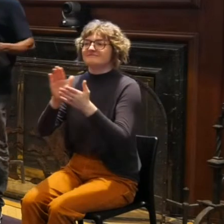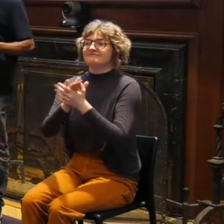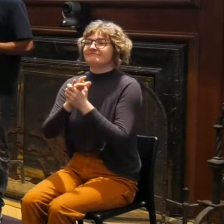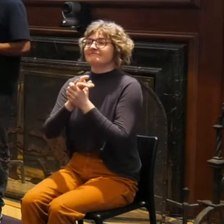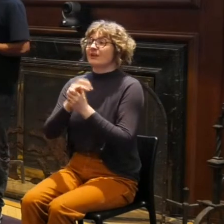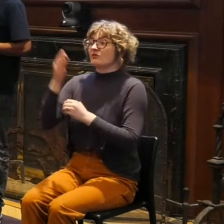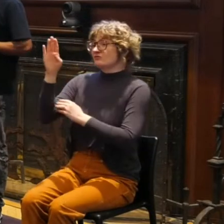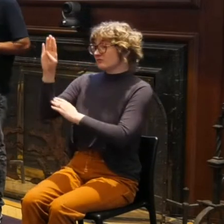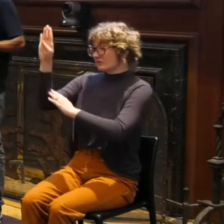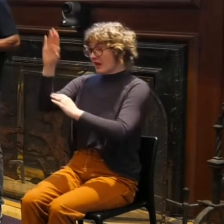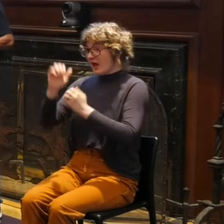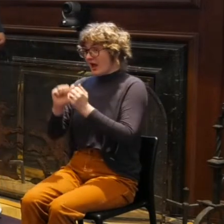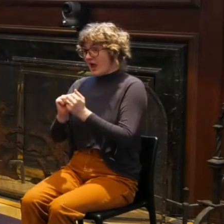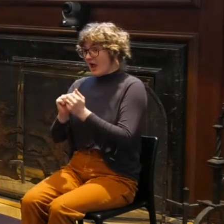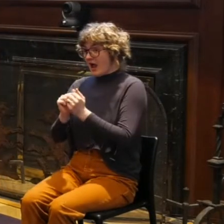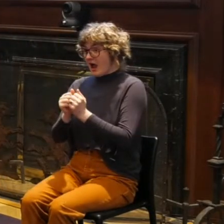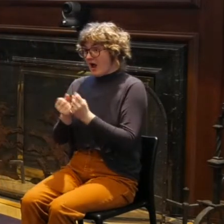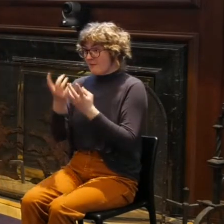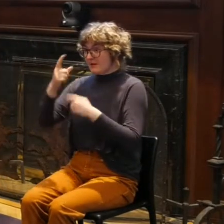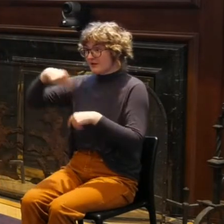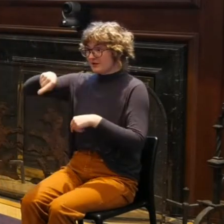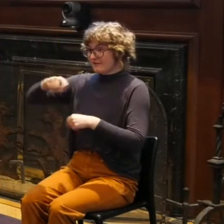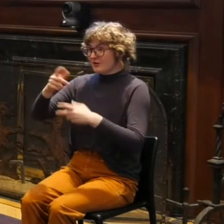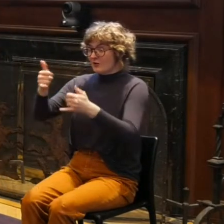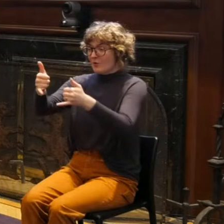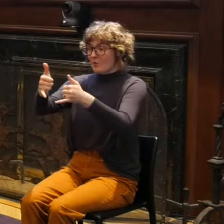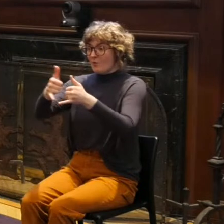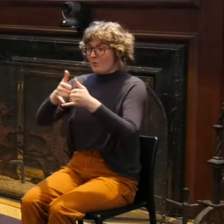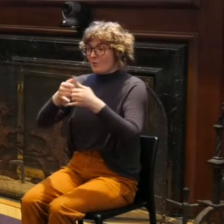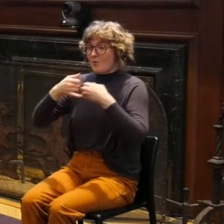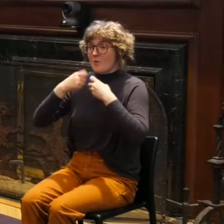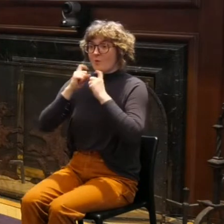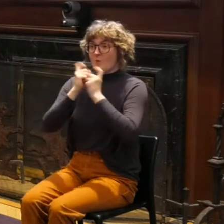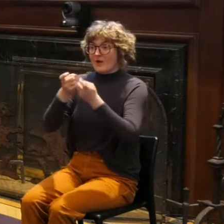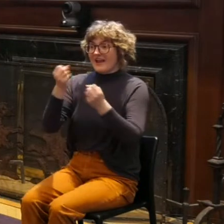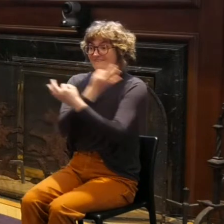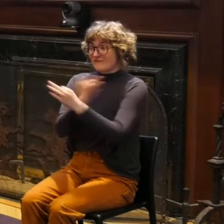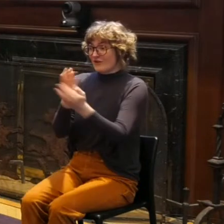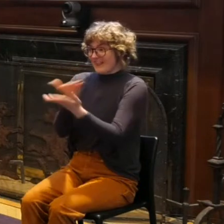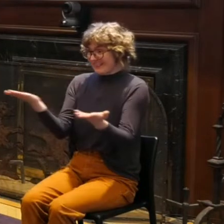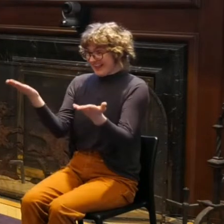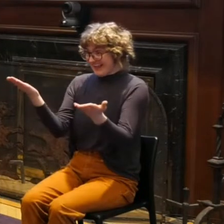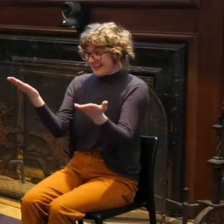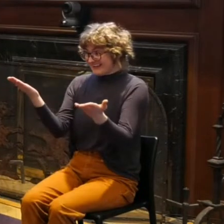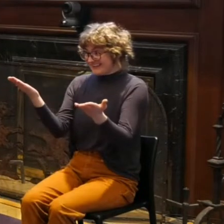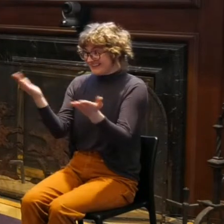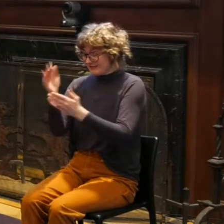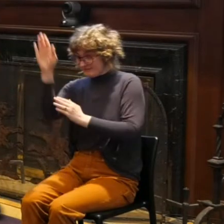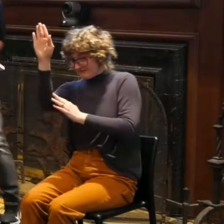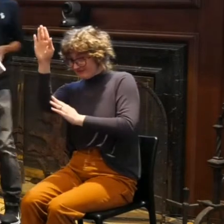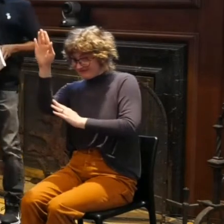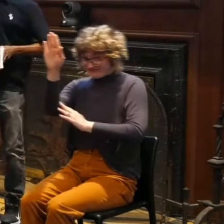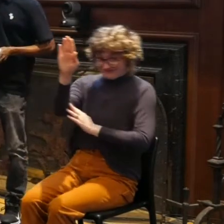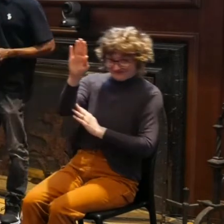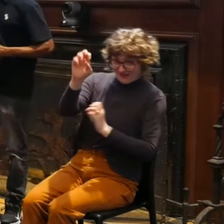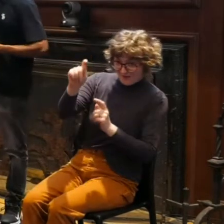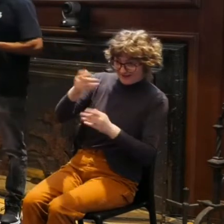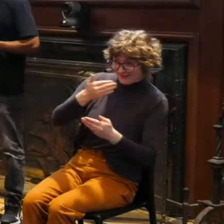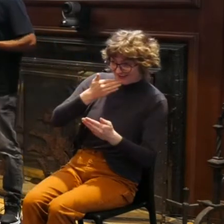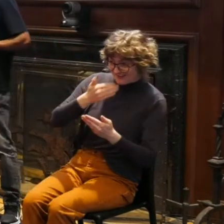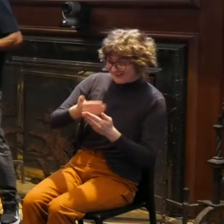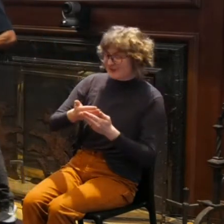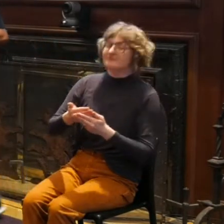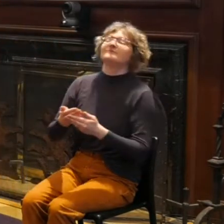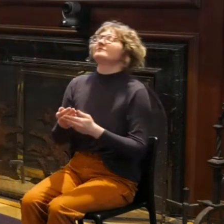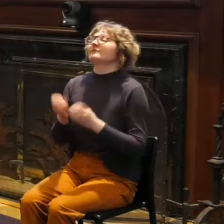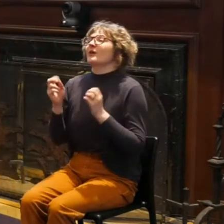of hands, how many of y'all like the Winfrey stuff? Nobody? Oh, all right, cool. We got some people. All right.